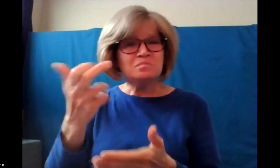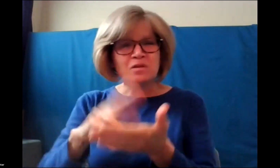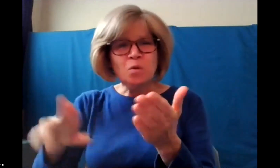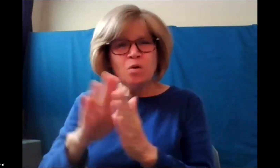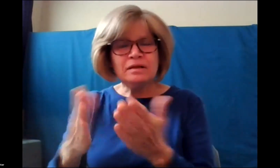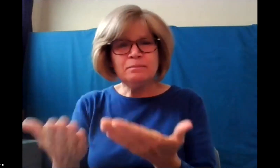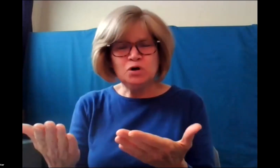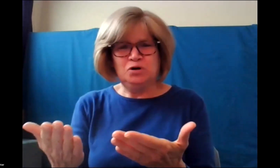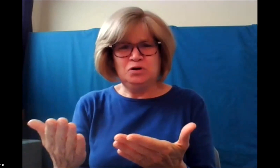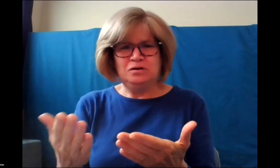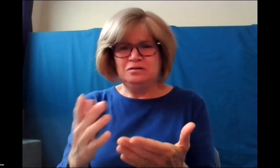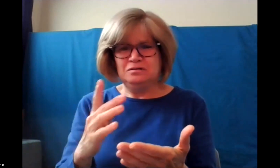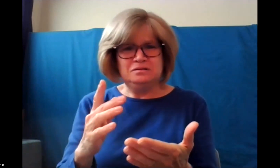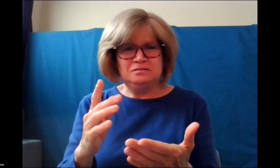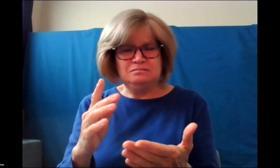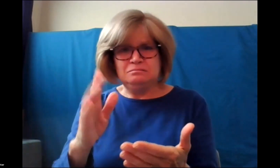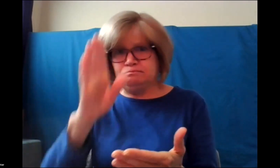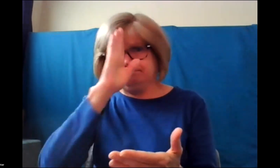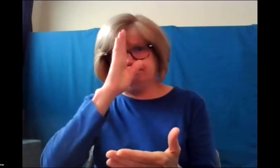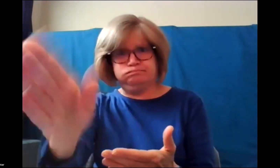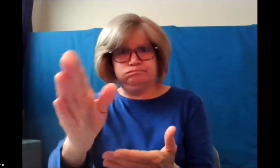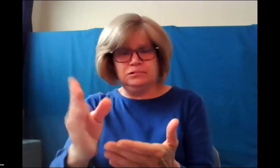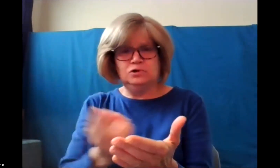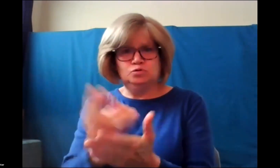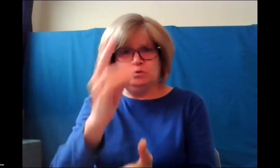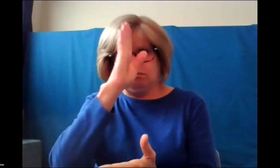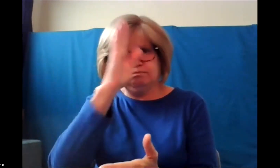is so candid in its truth telling?